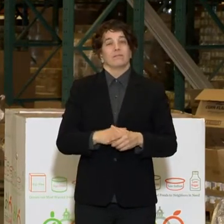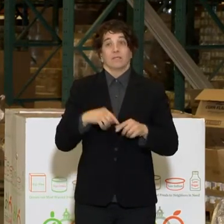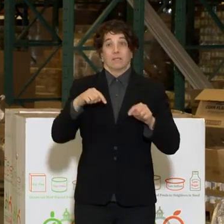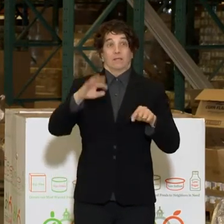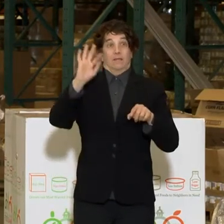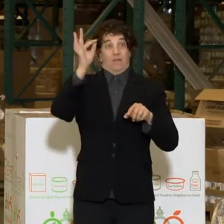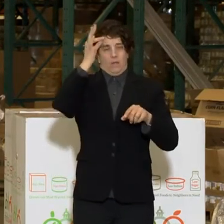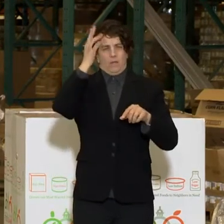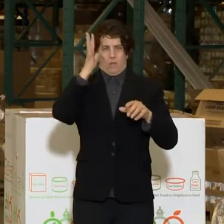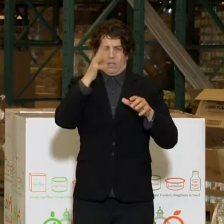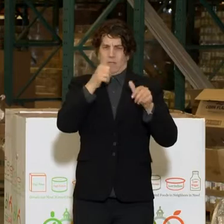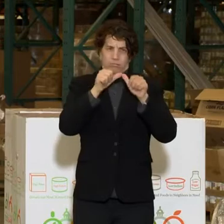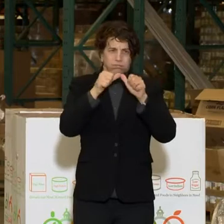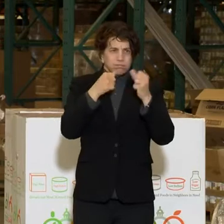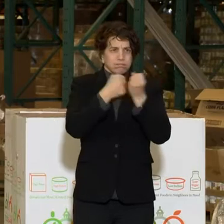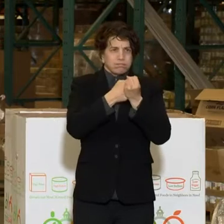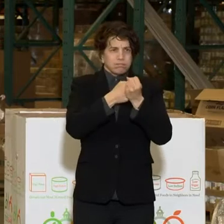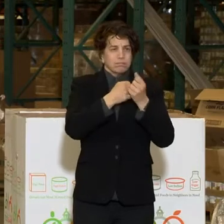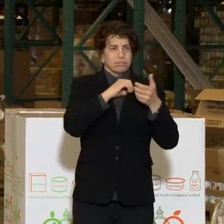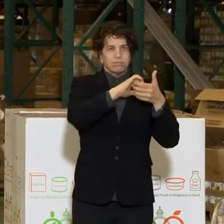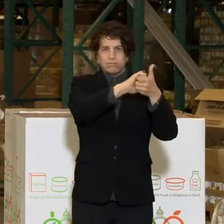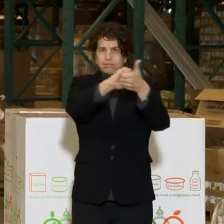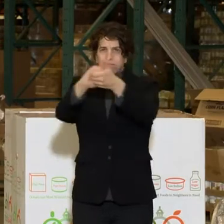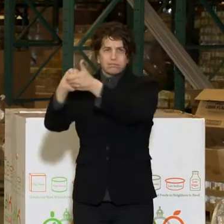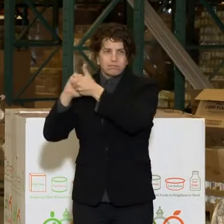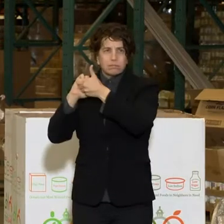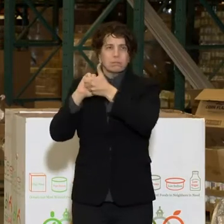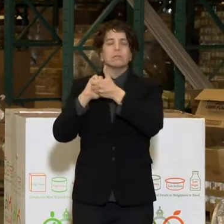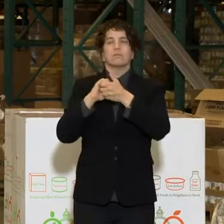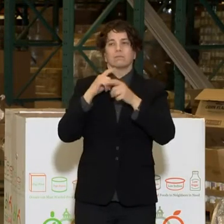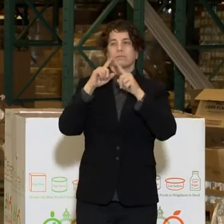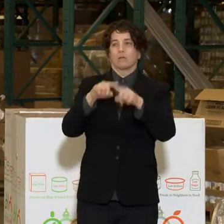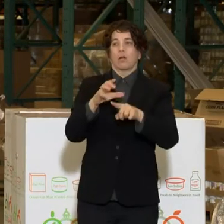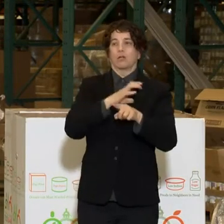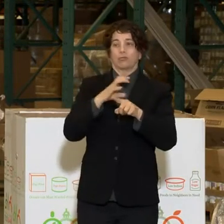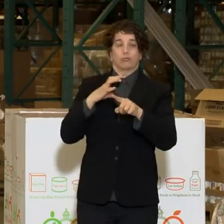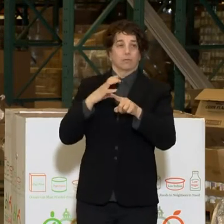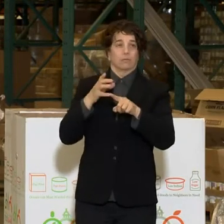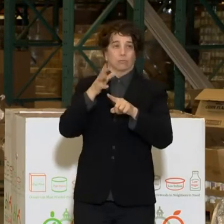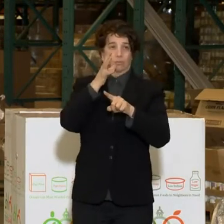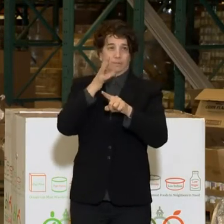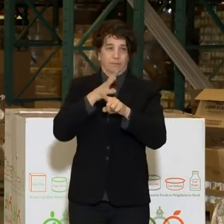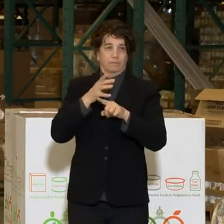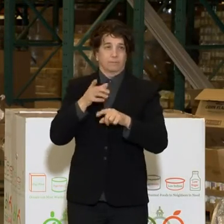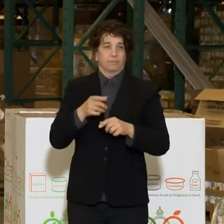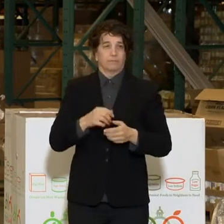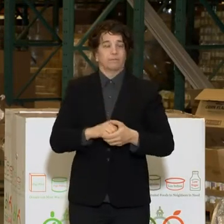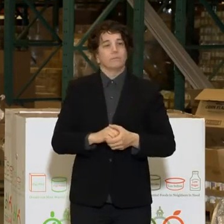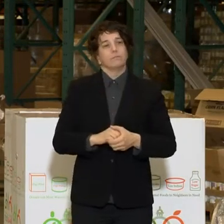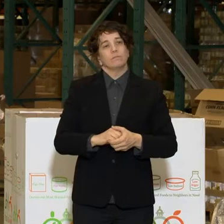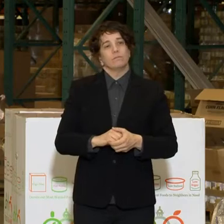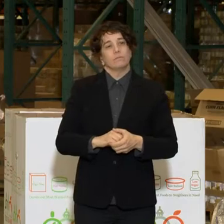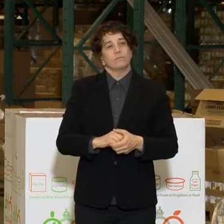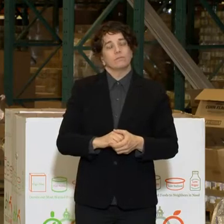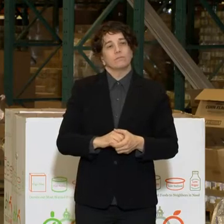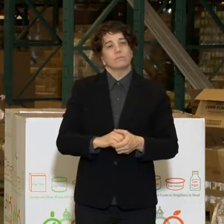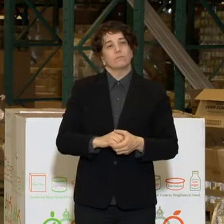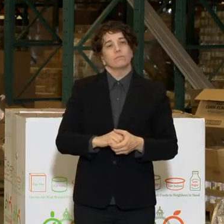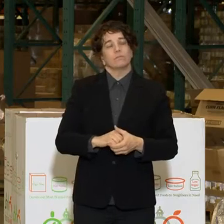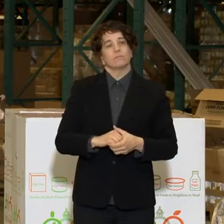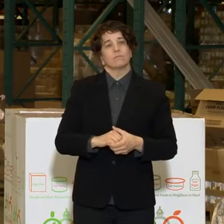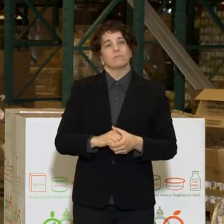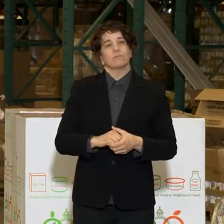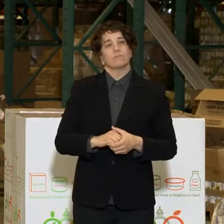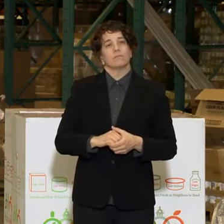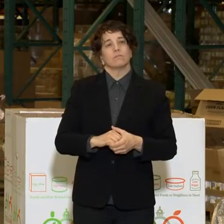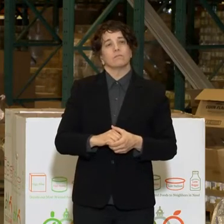Congresswoman. But I join all of my fellow Americans in calling on the Congress and the President to get the